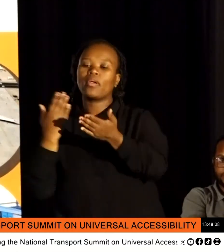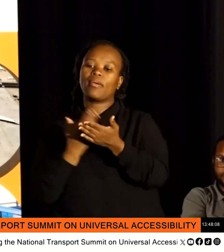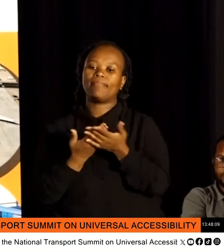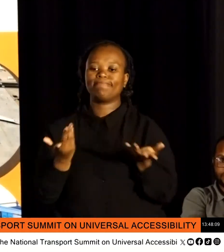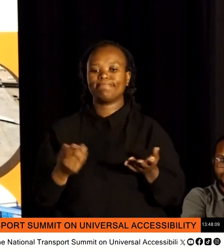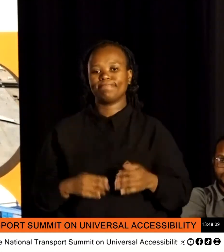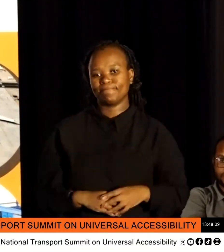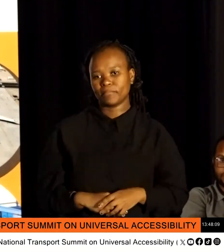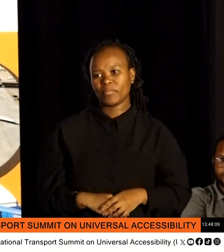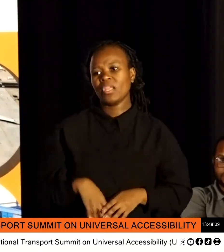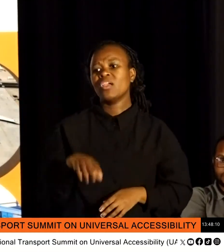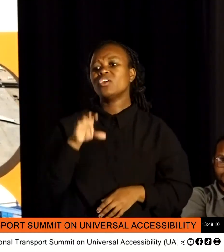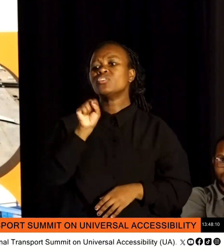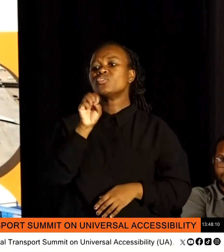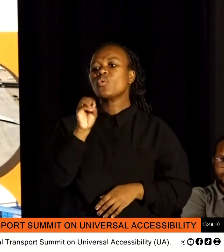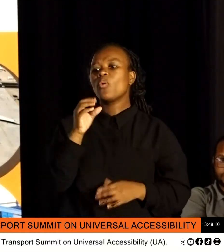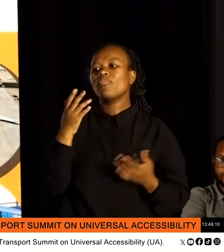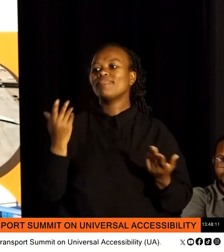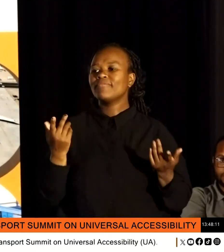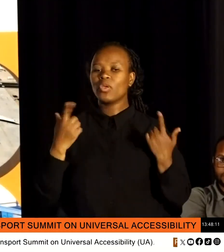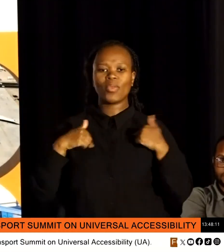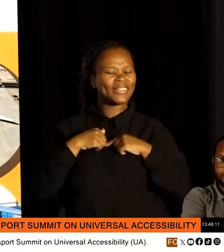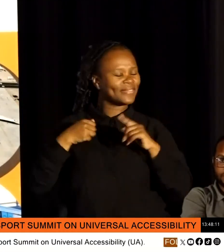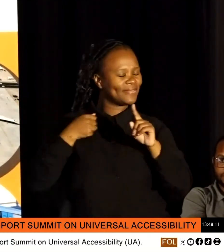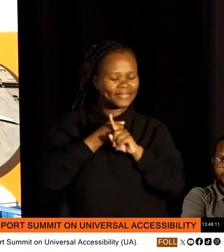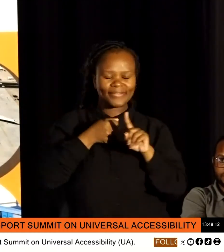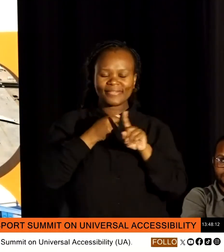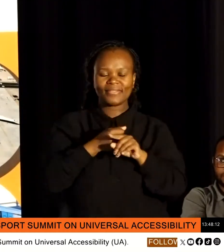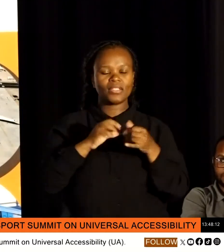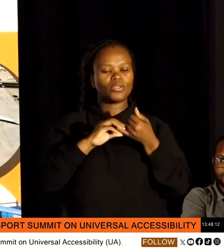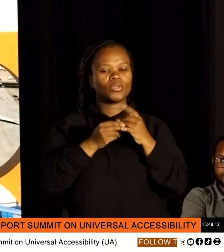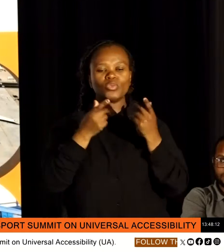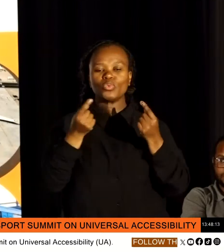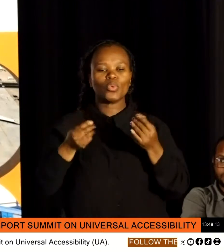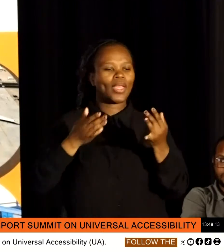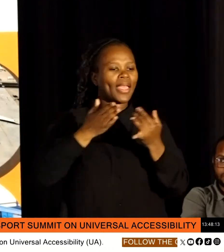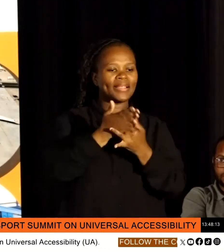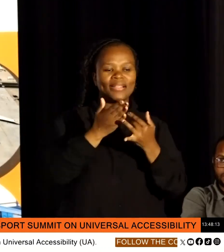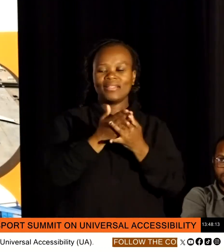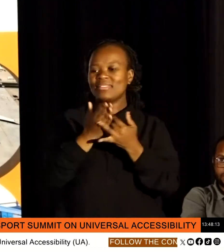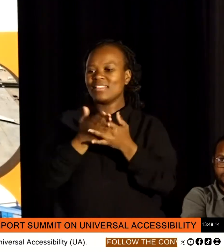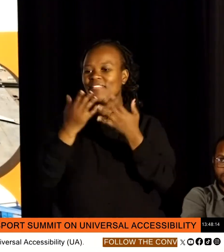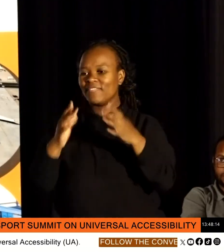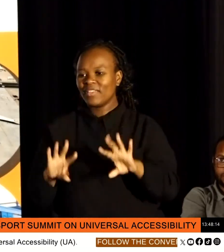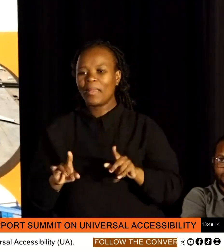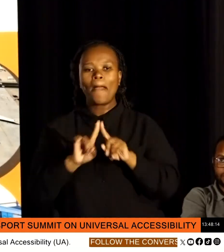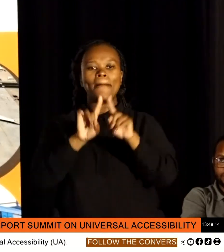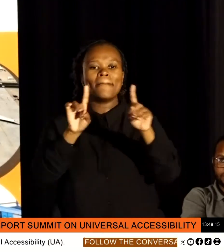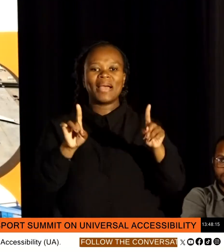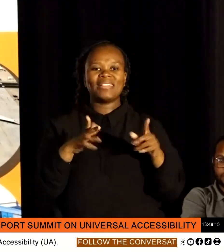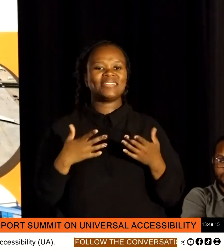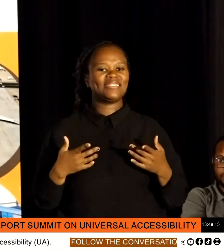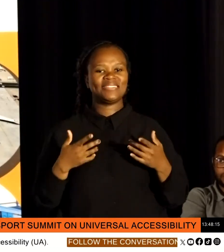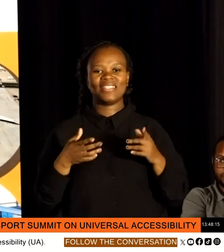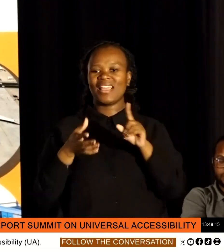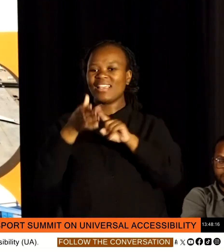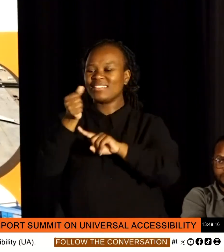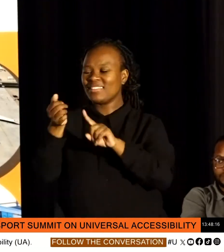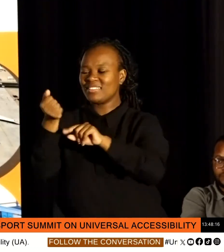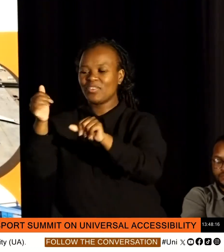emergency. So while strides have been made in implementing accessibility measures, gaps persist, hindering the